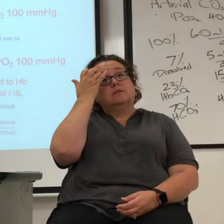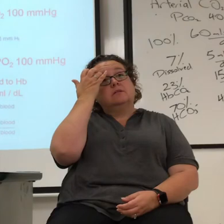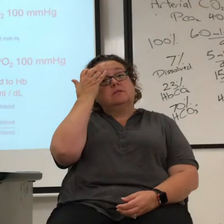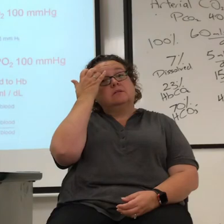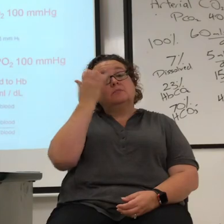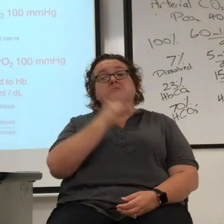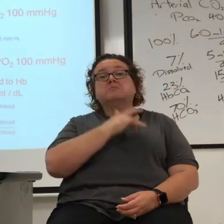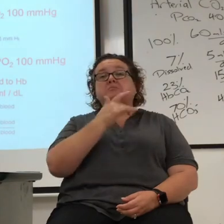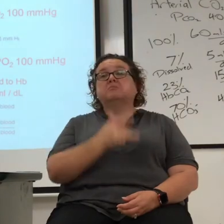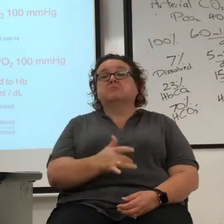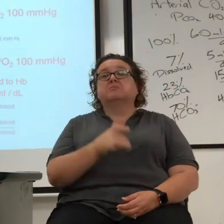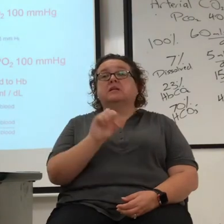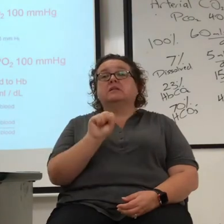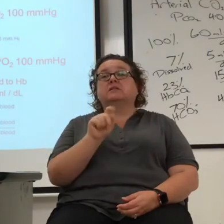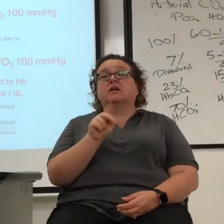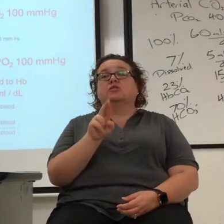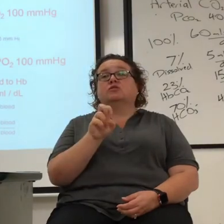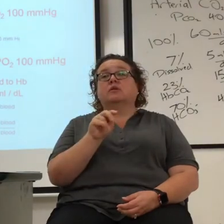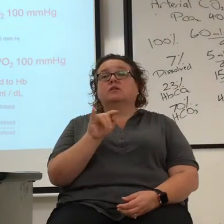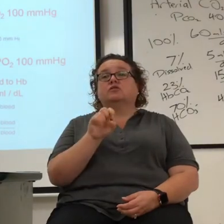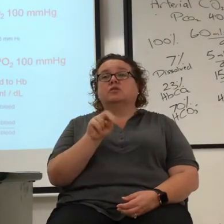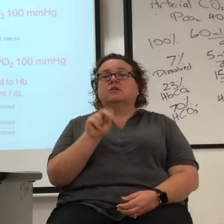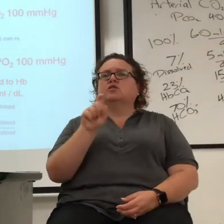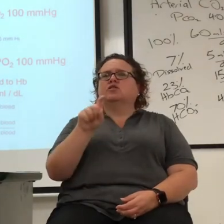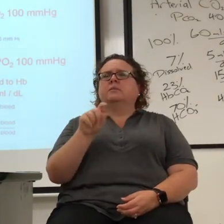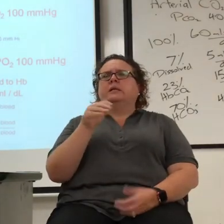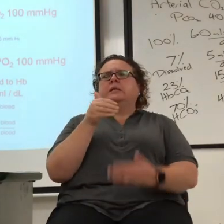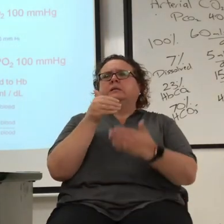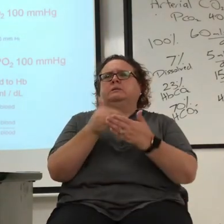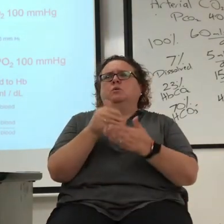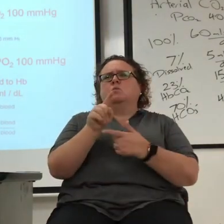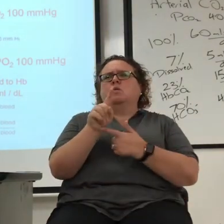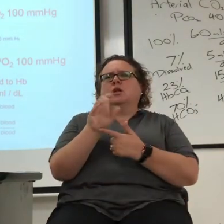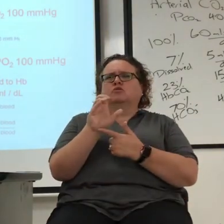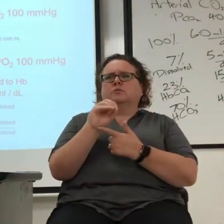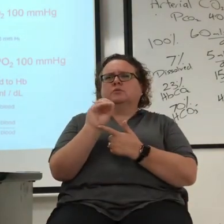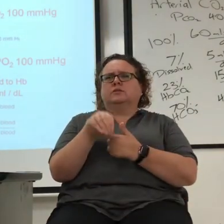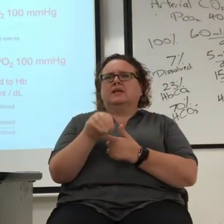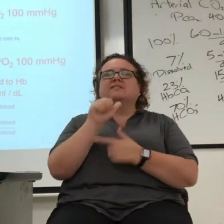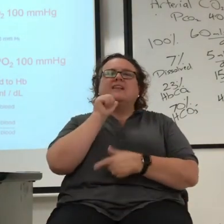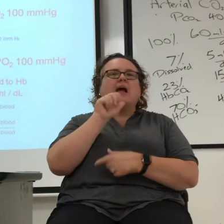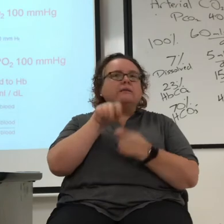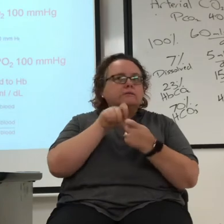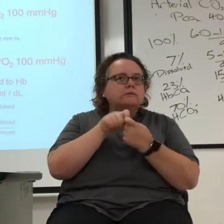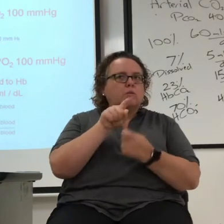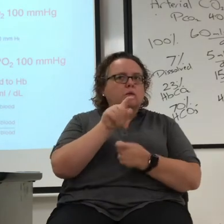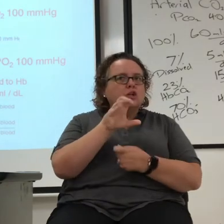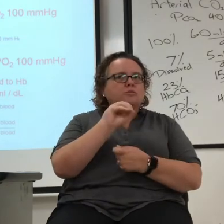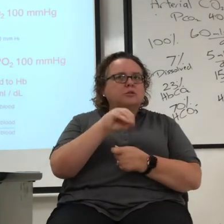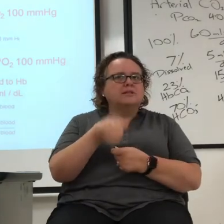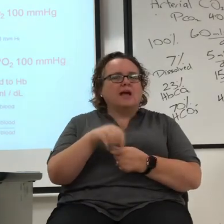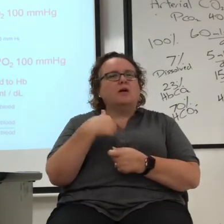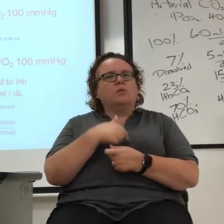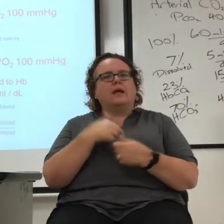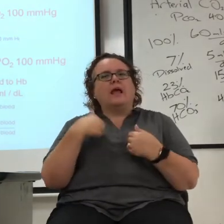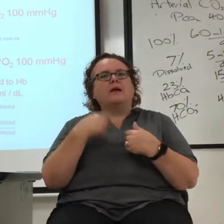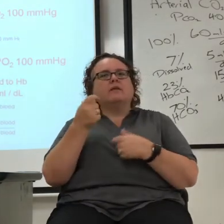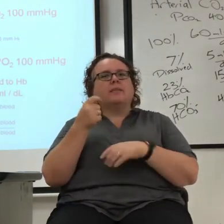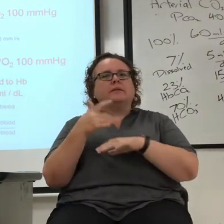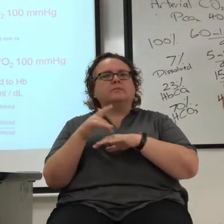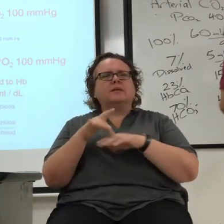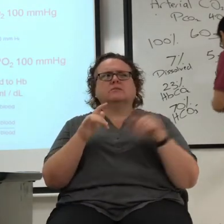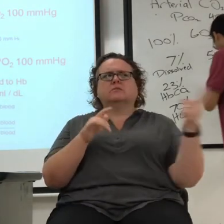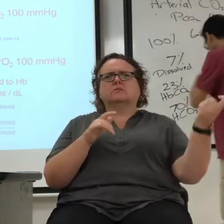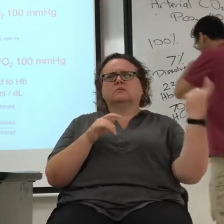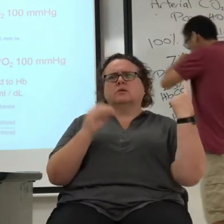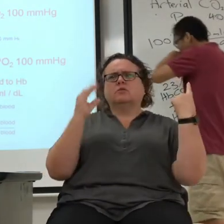Normally, saturation should be close to 100%. Okay. It's not quite 100%, you leave the space open. Professor,